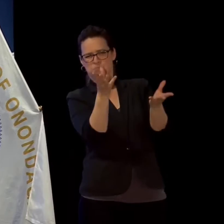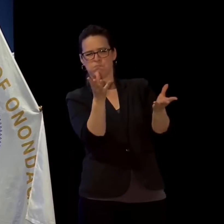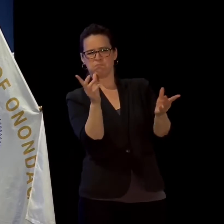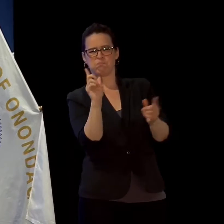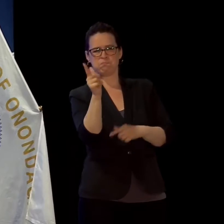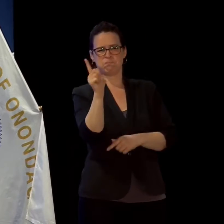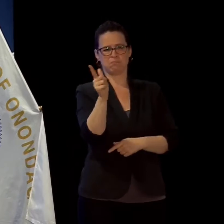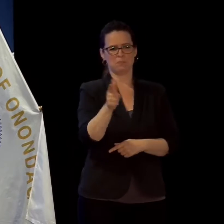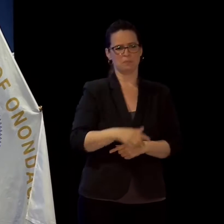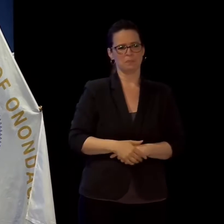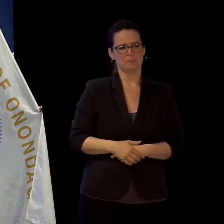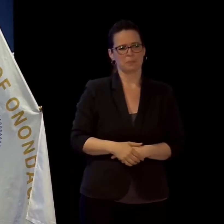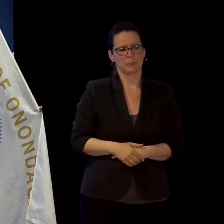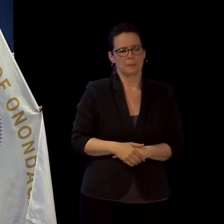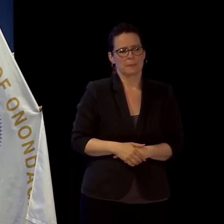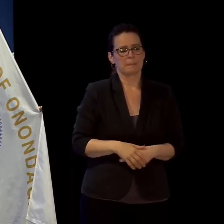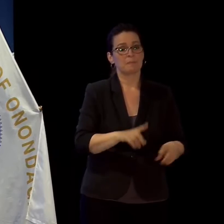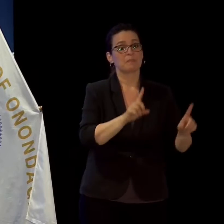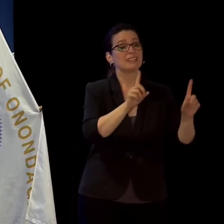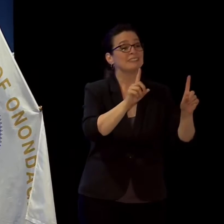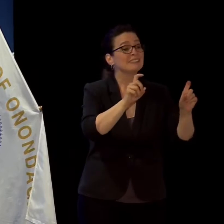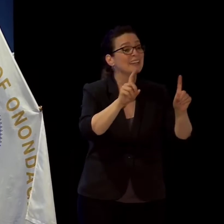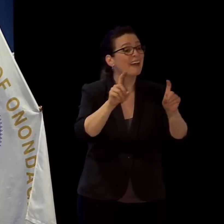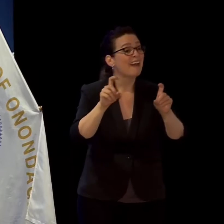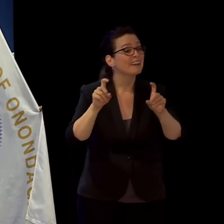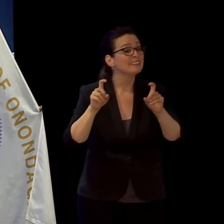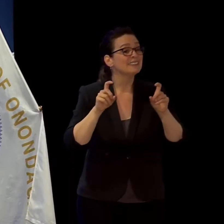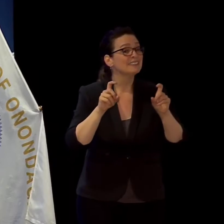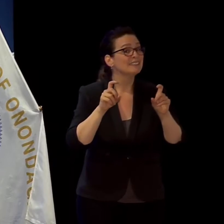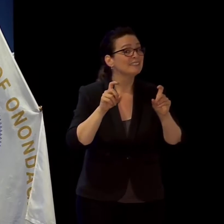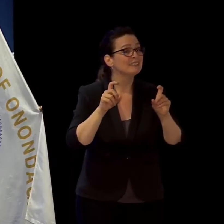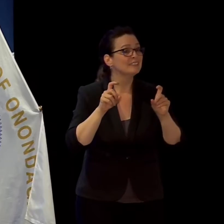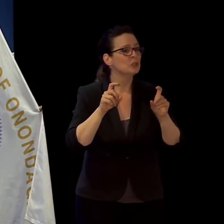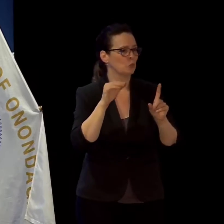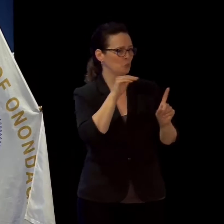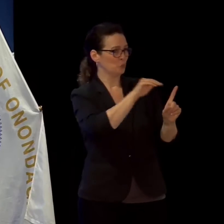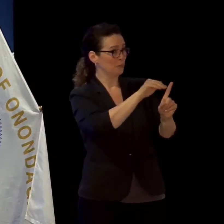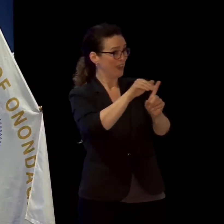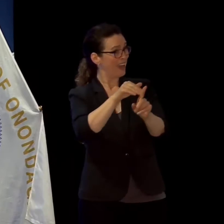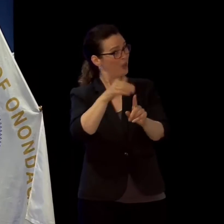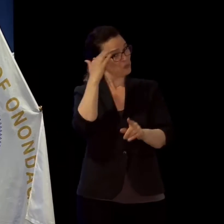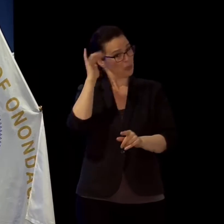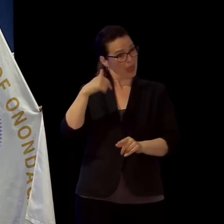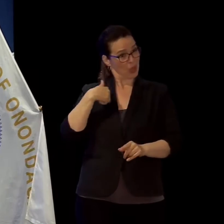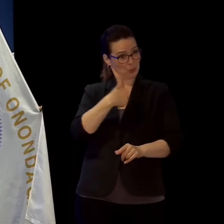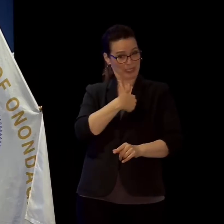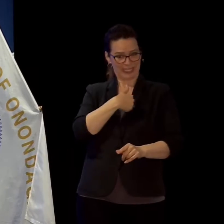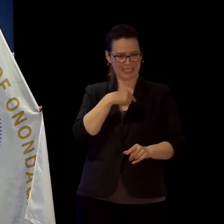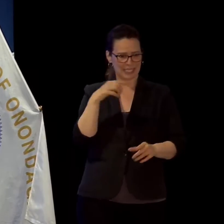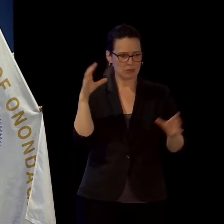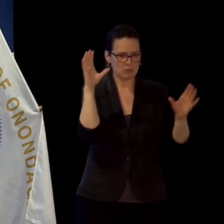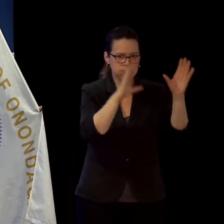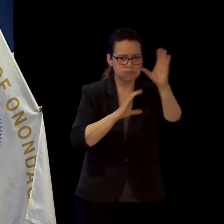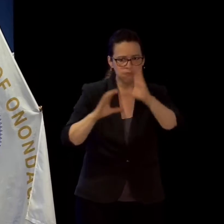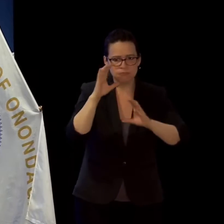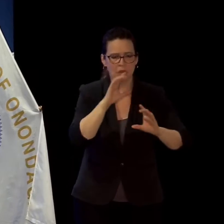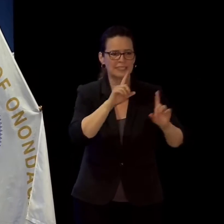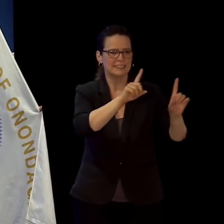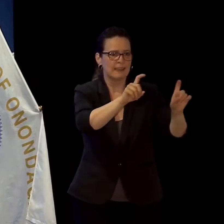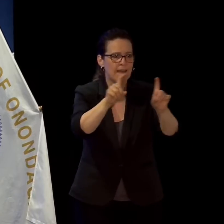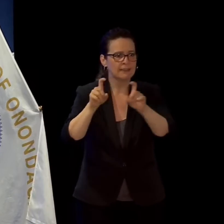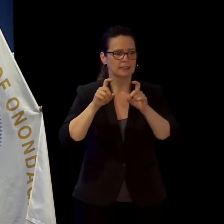Testing, just a reminder, this is the tool we've used to be successful. Look at where we are as a community compared to others. Sometimes